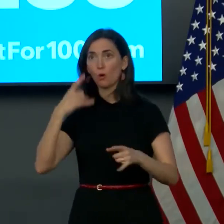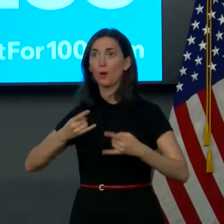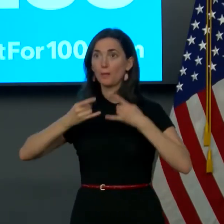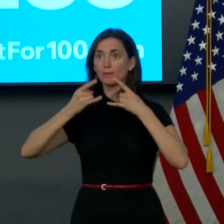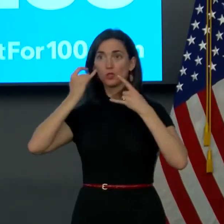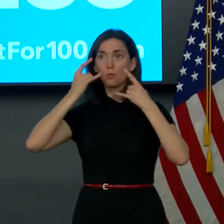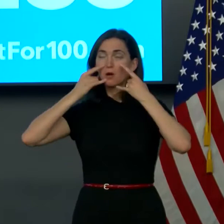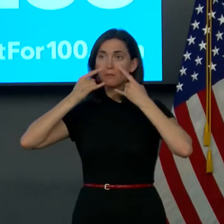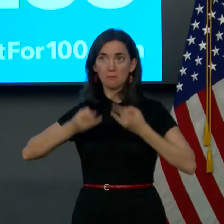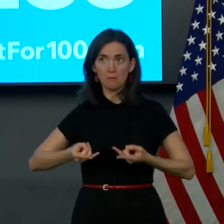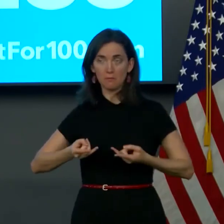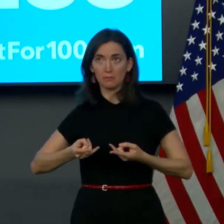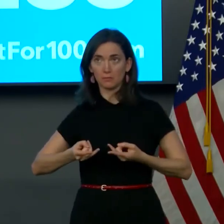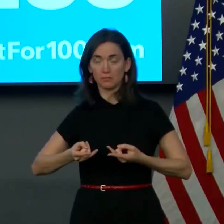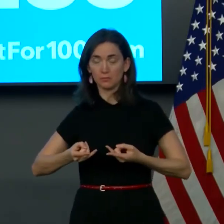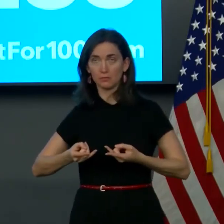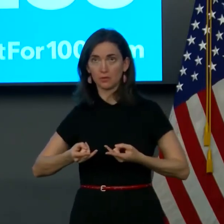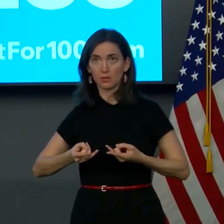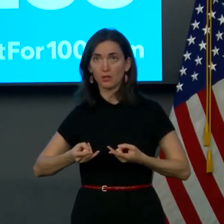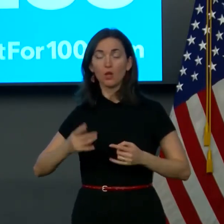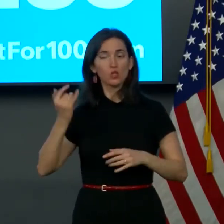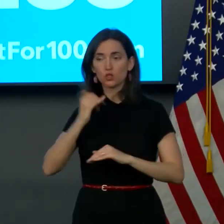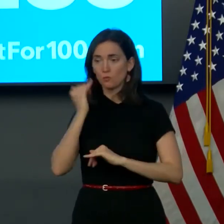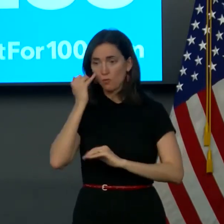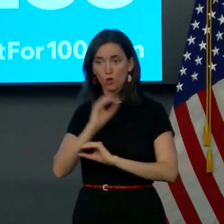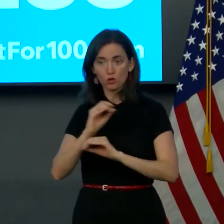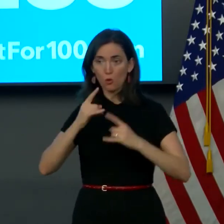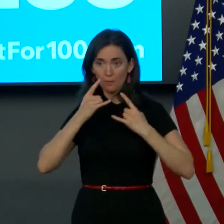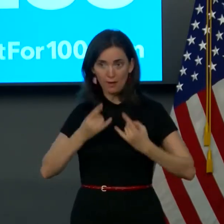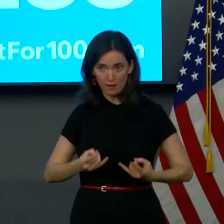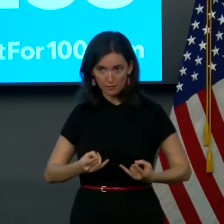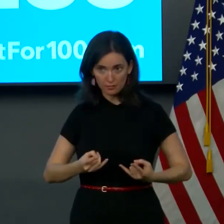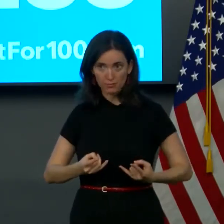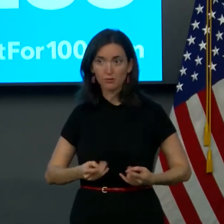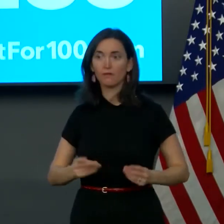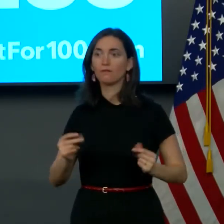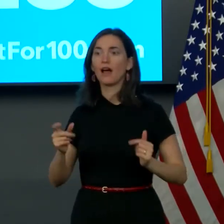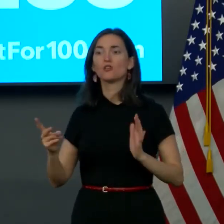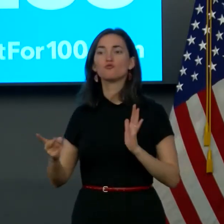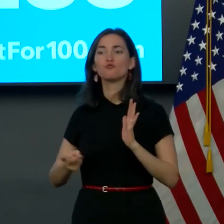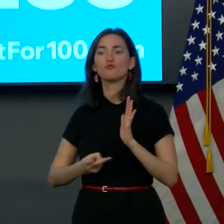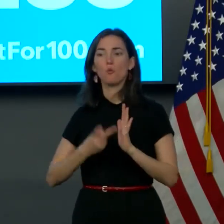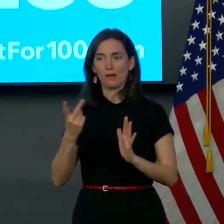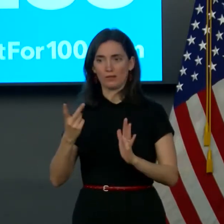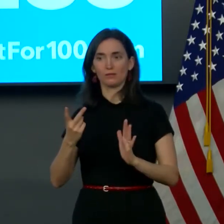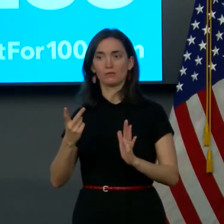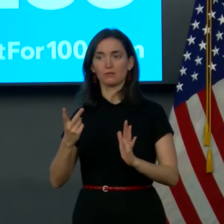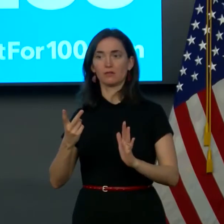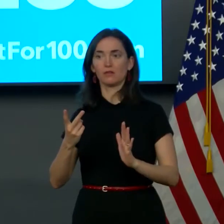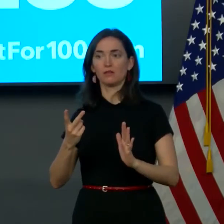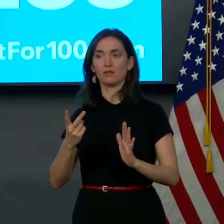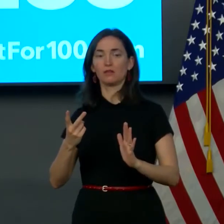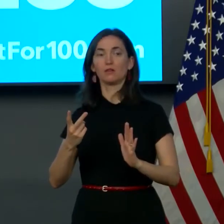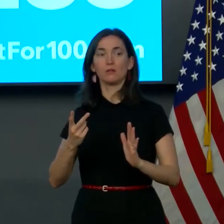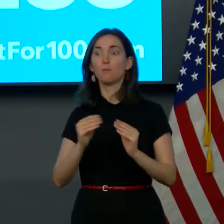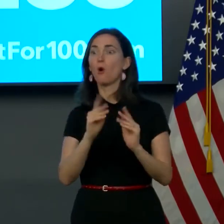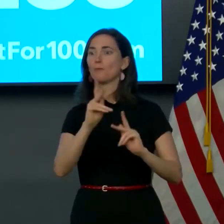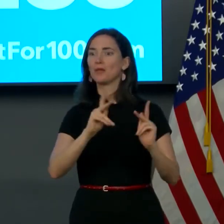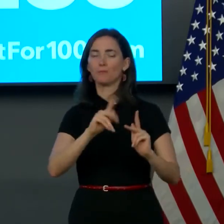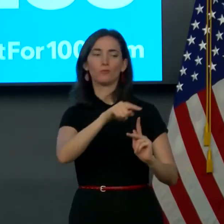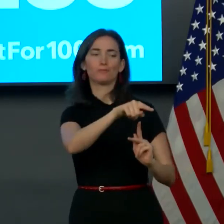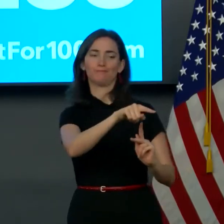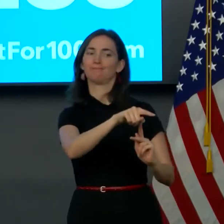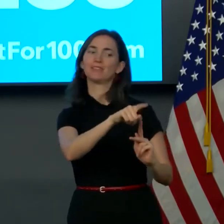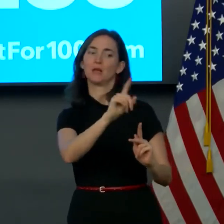without a mask, I should say, twice as many people would be identified as close contacts. And